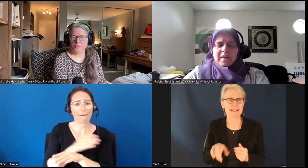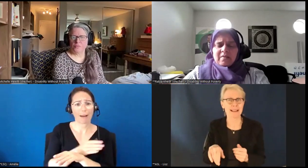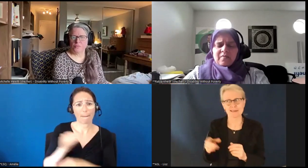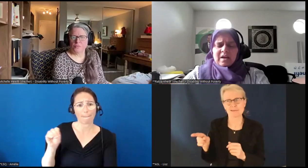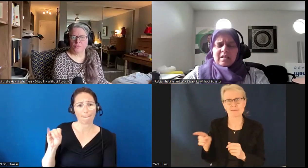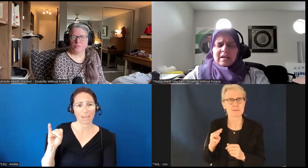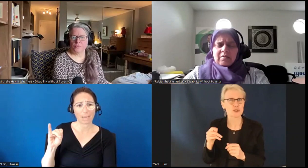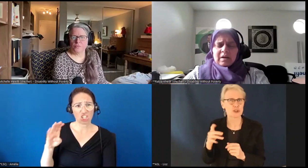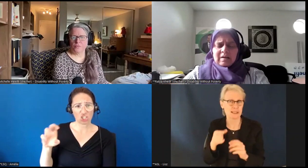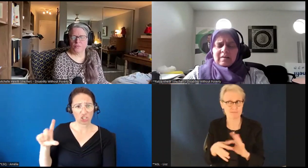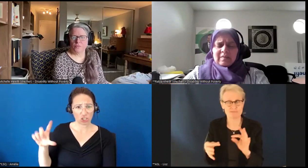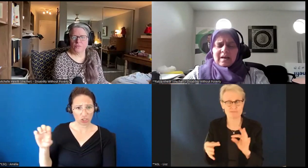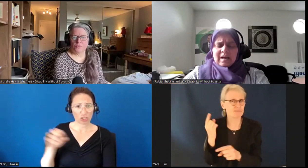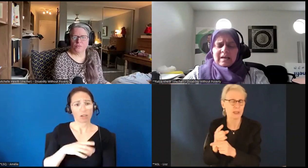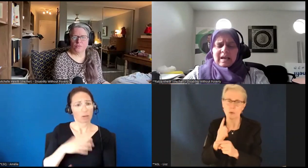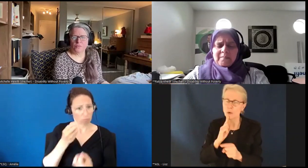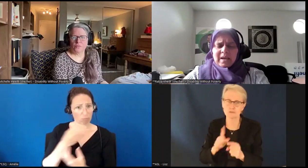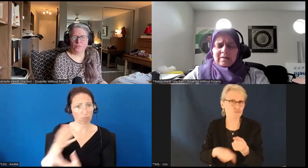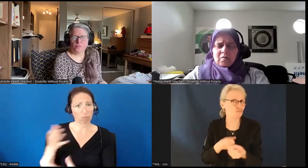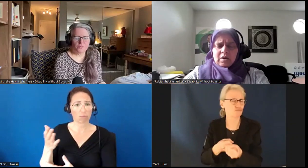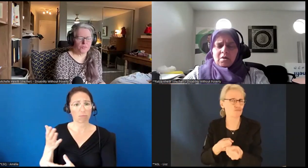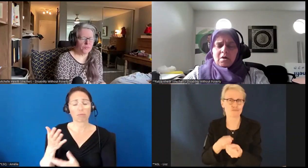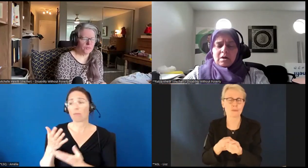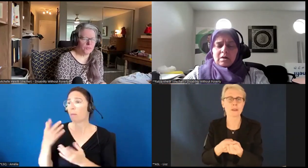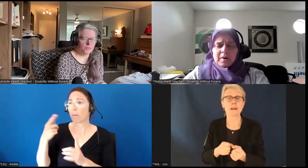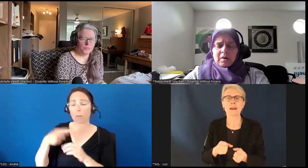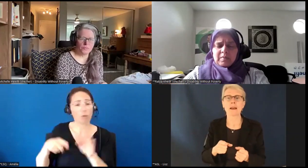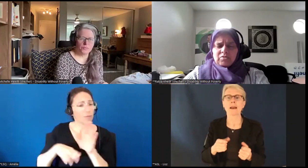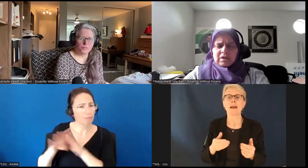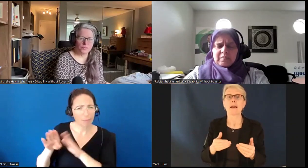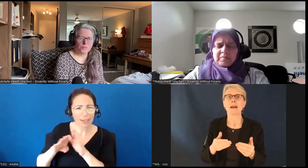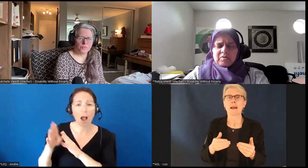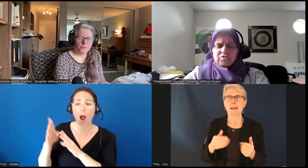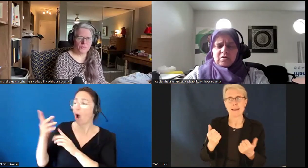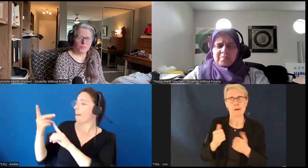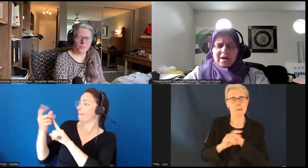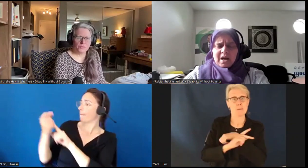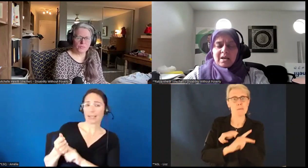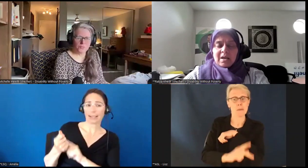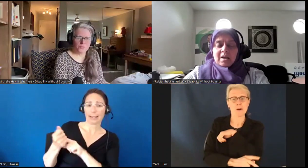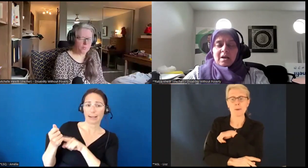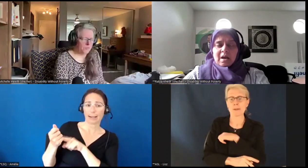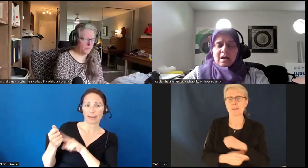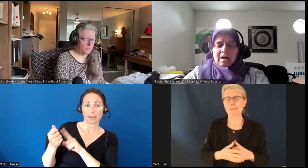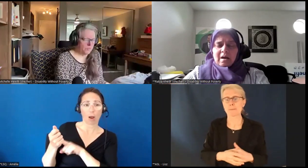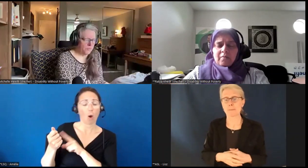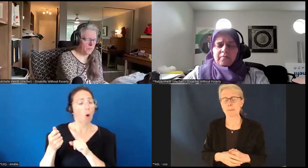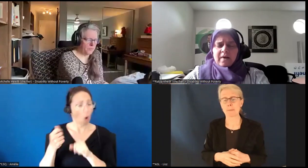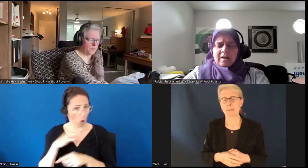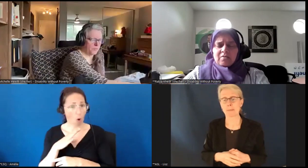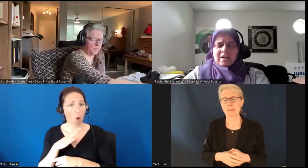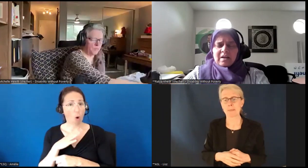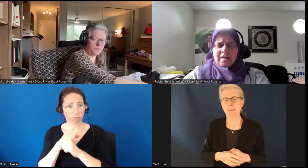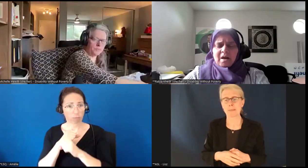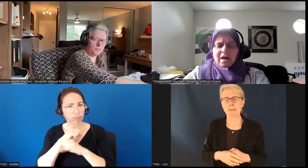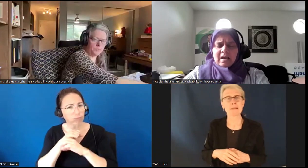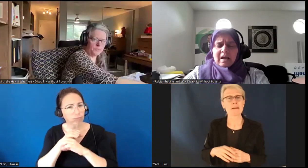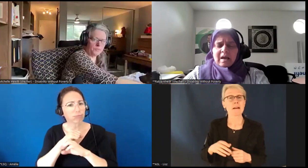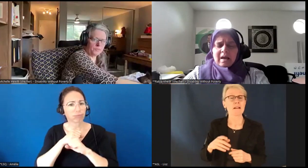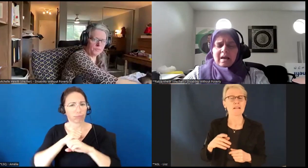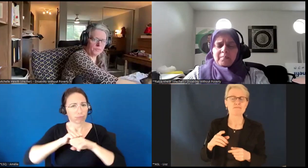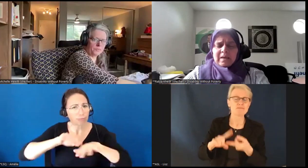the benefit, there is a campaign going on and parliamentary e-petition by our